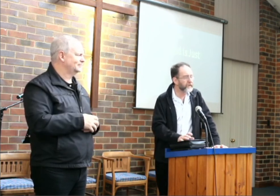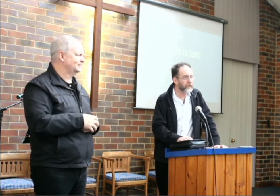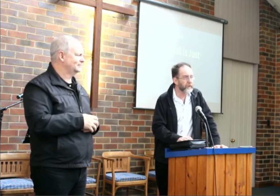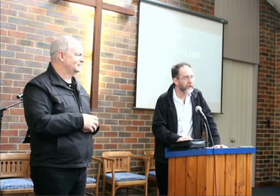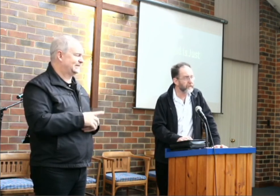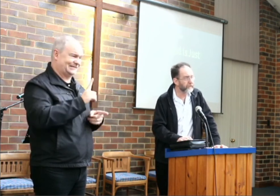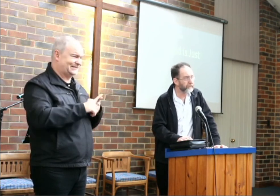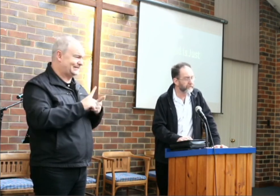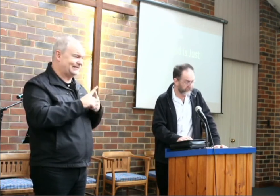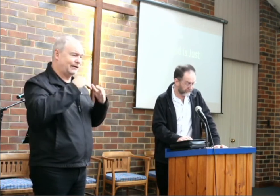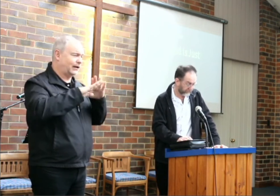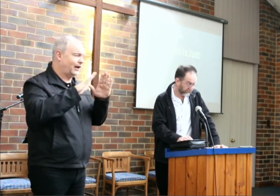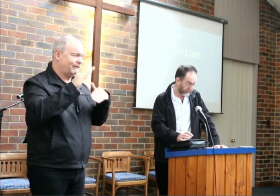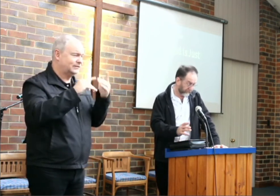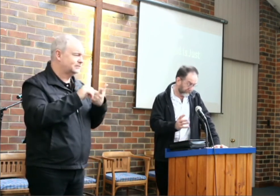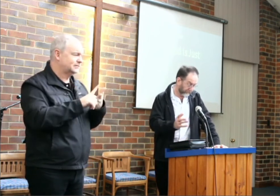It'd still be heaven.